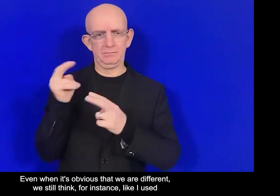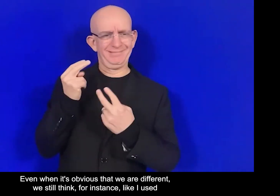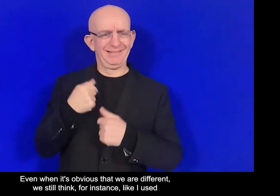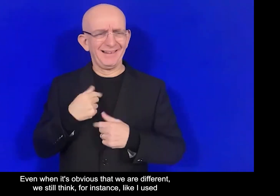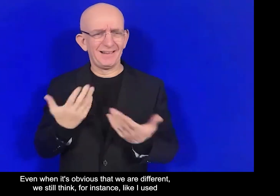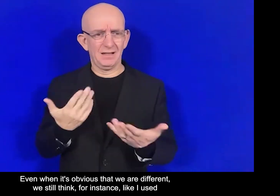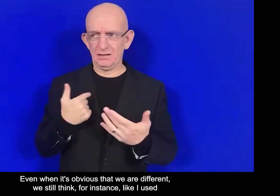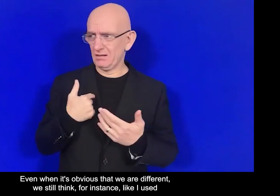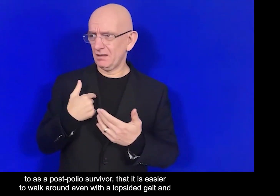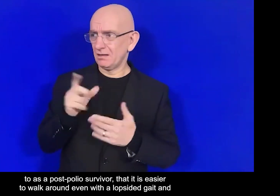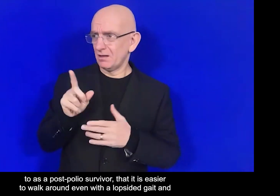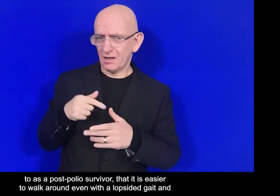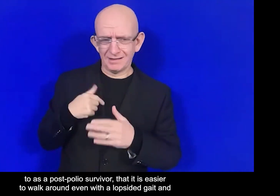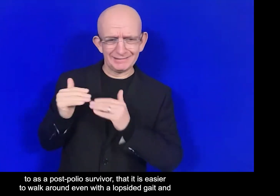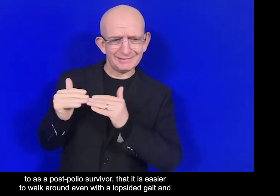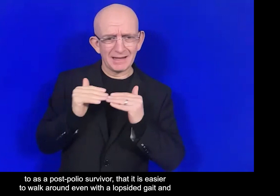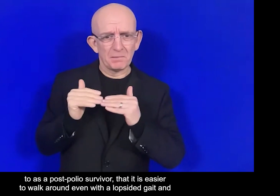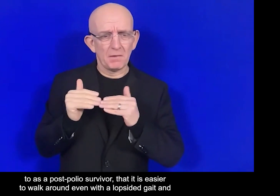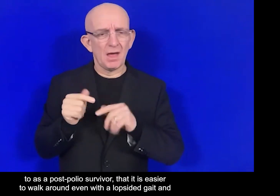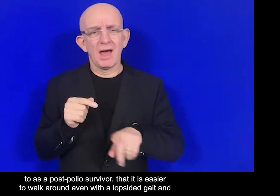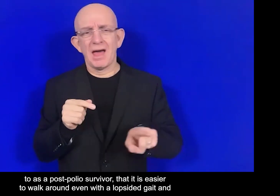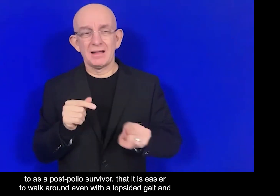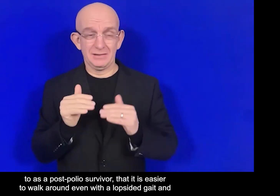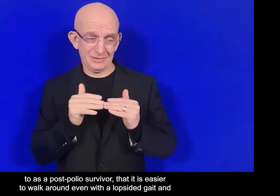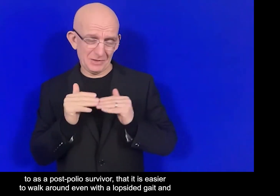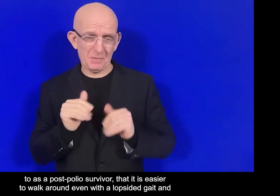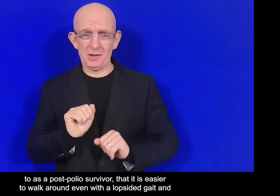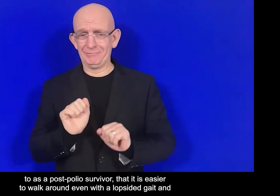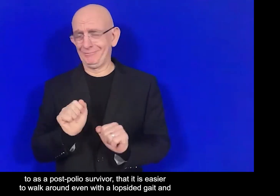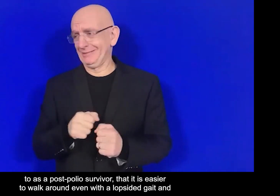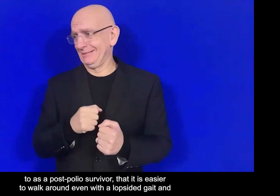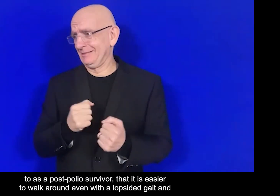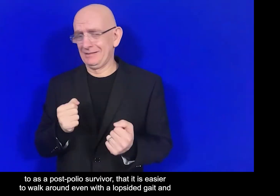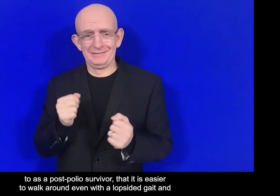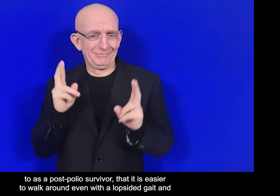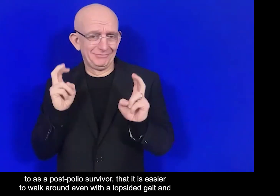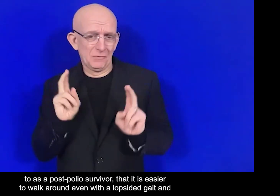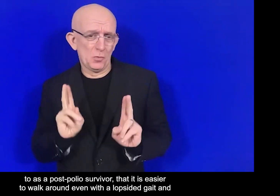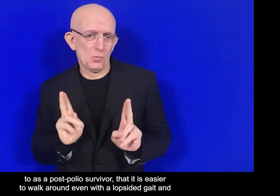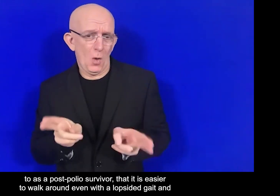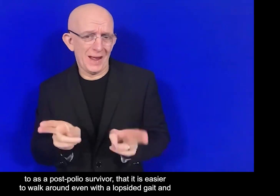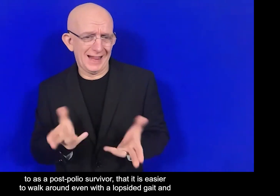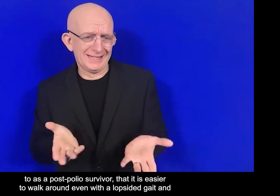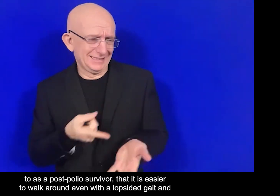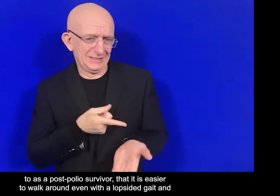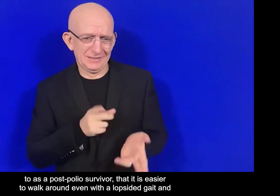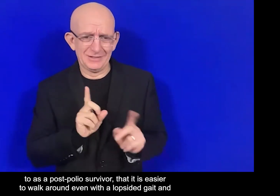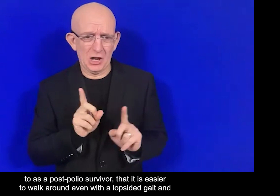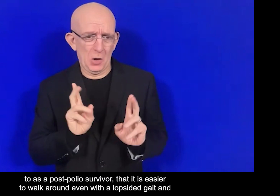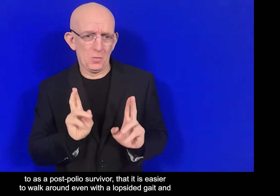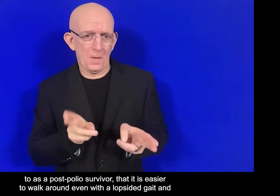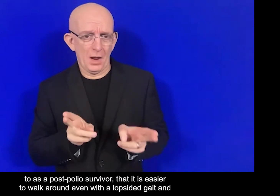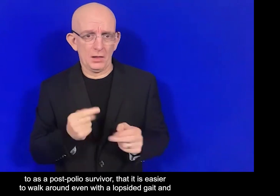for instance, like I used to as a post-polio survivor, that it is easier to walk around even